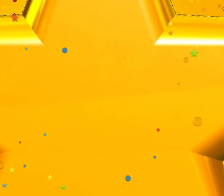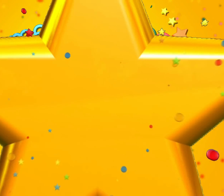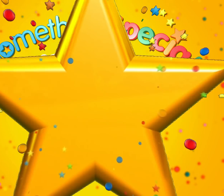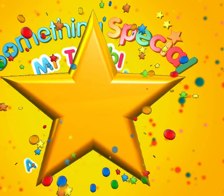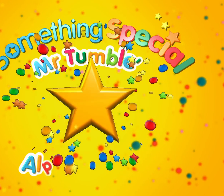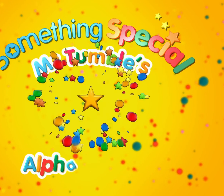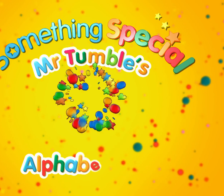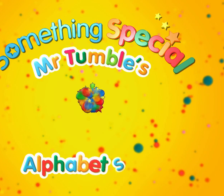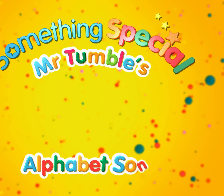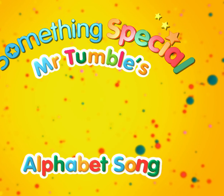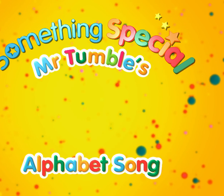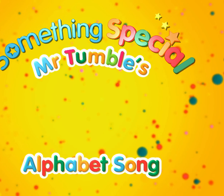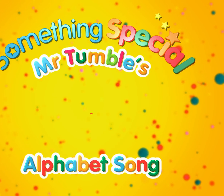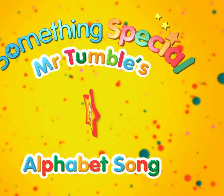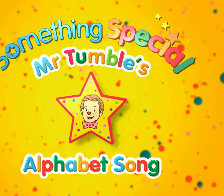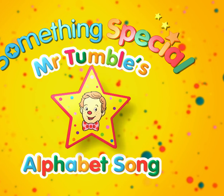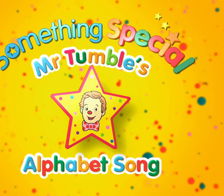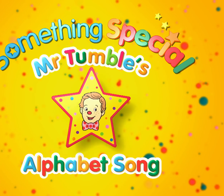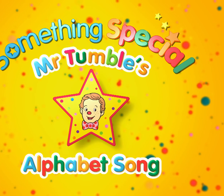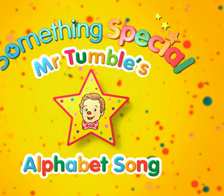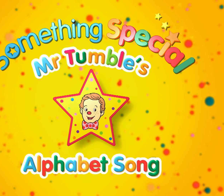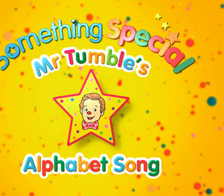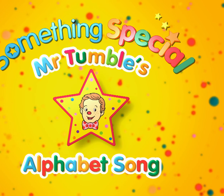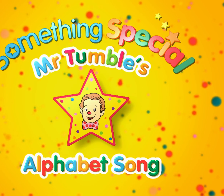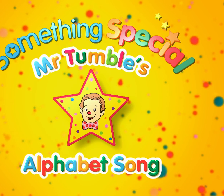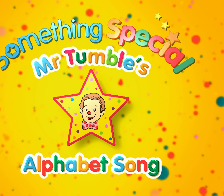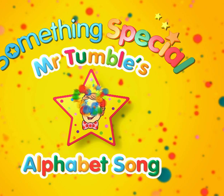Join in with Mr. Tumble's alphabet song.